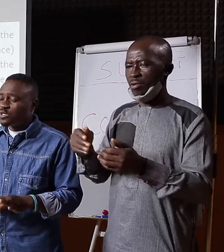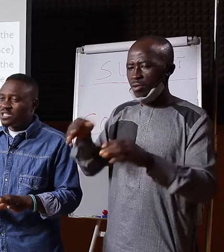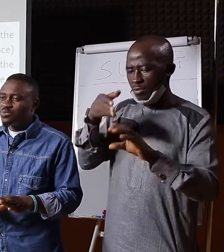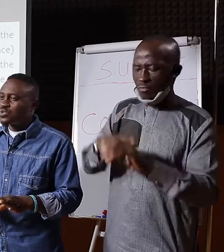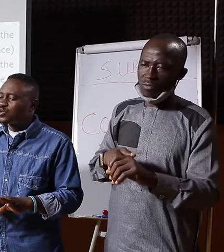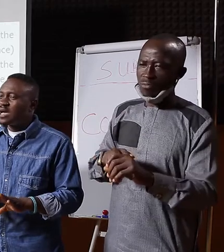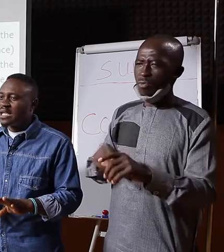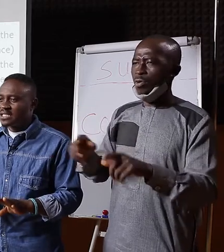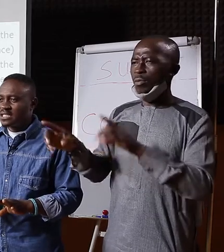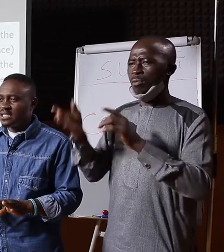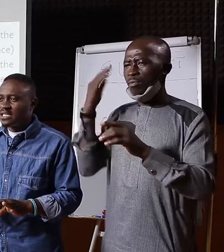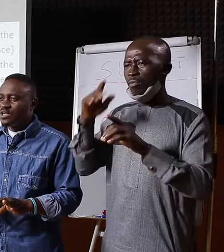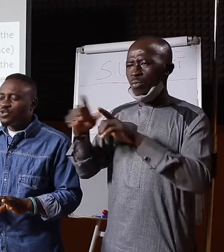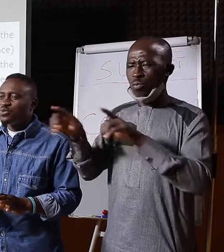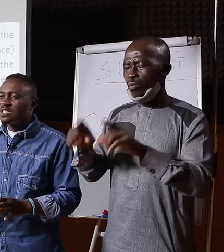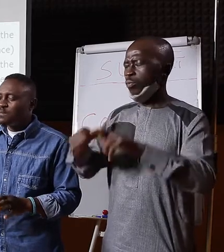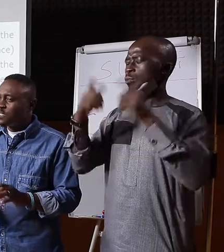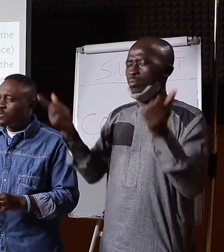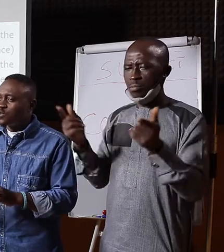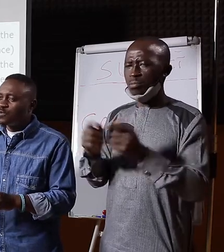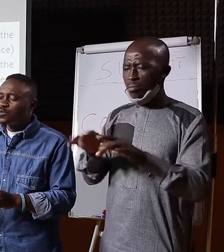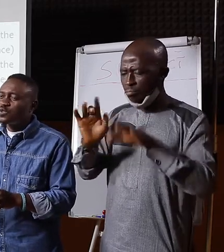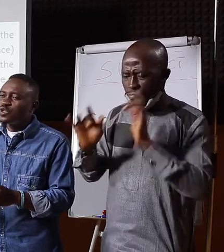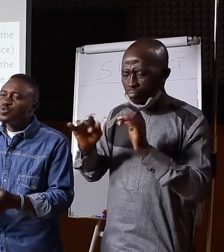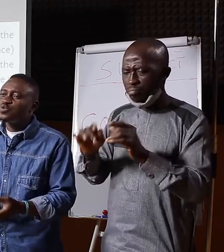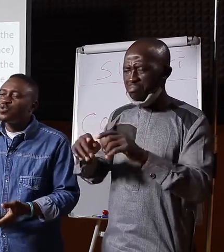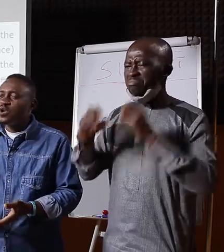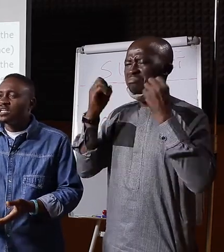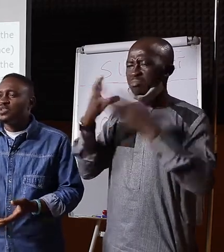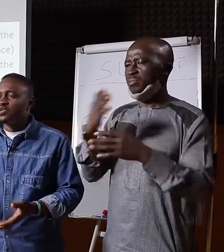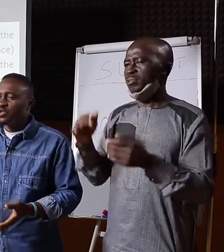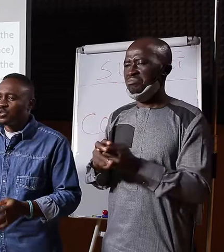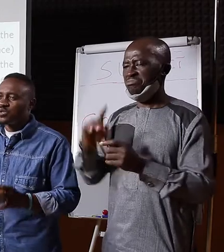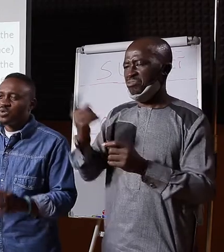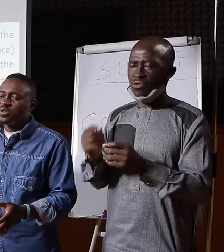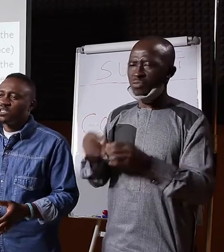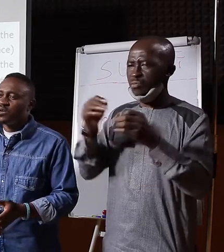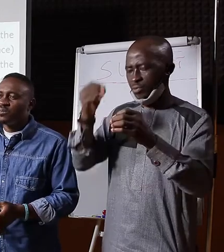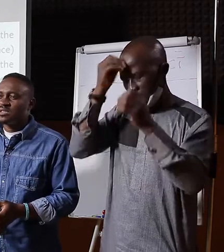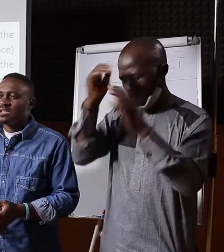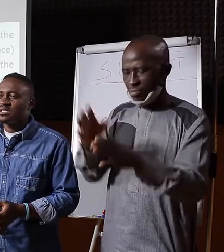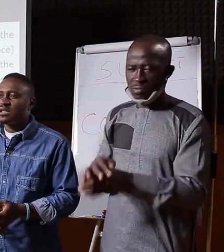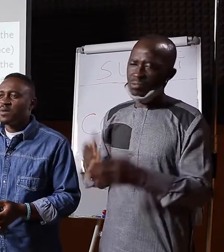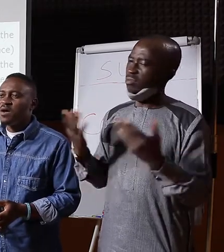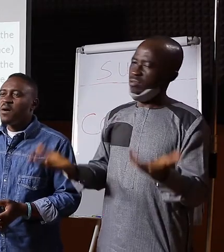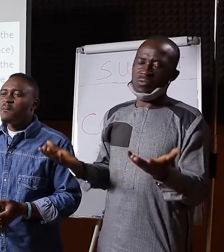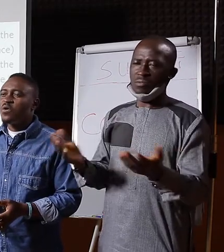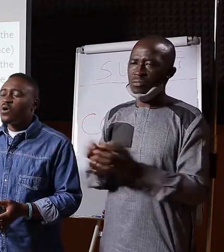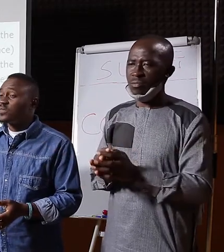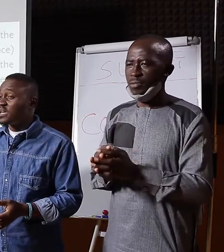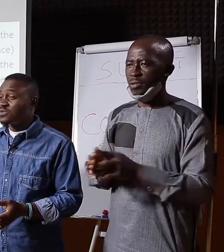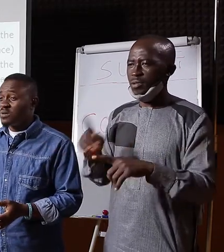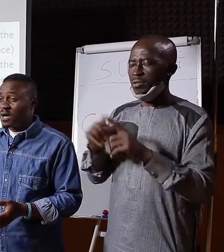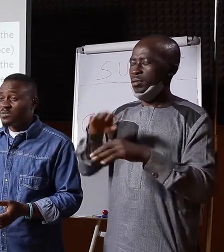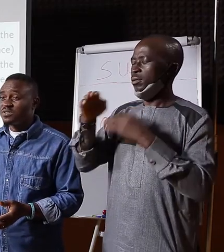a lot. It was so hectic. You know, typing a lot of codes just to run instructions on the computer system. But